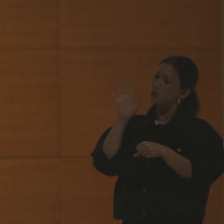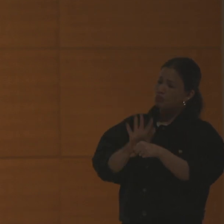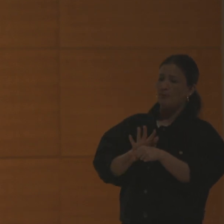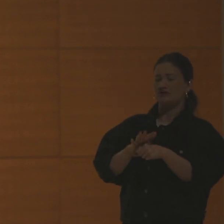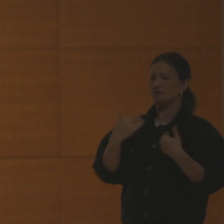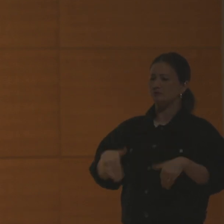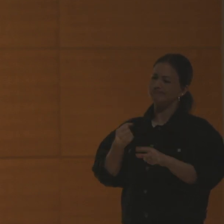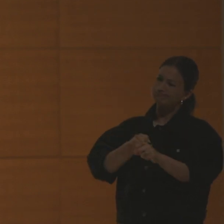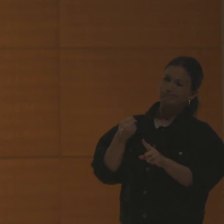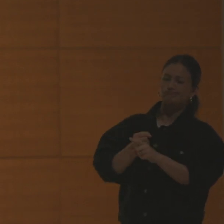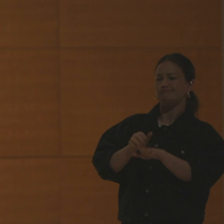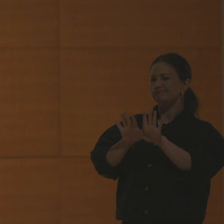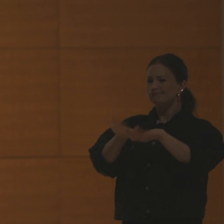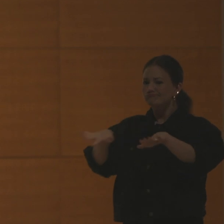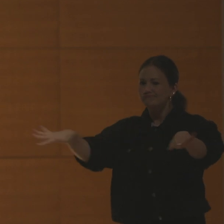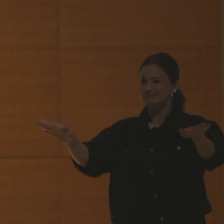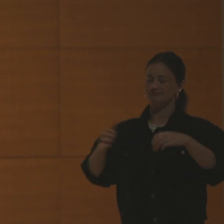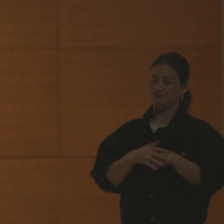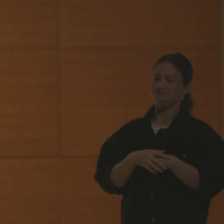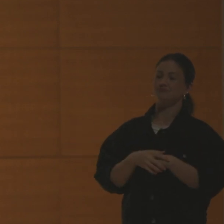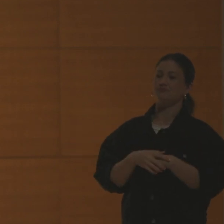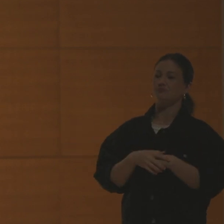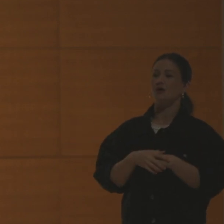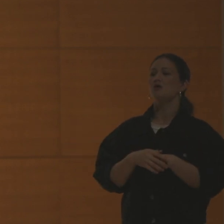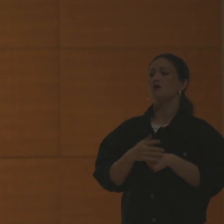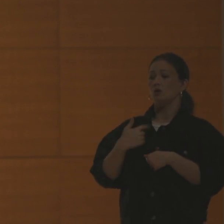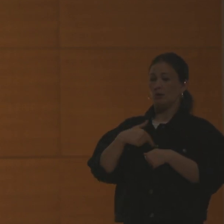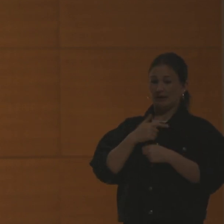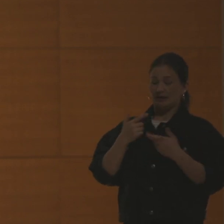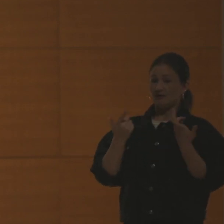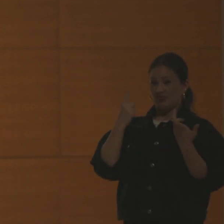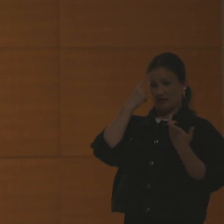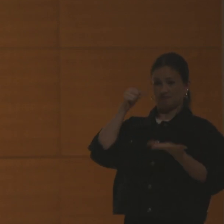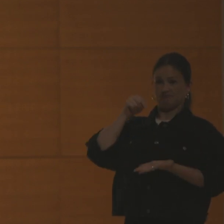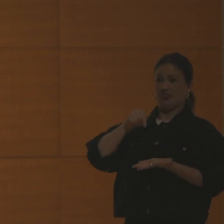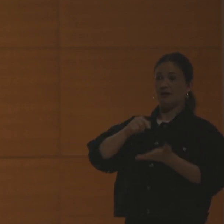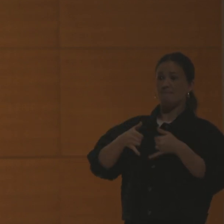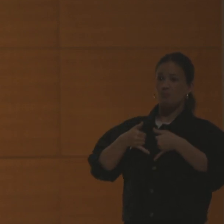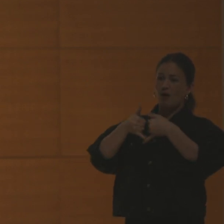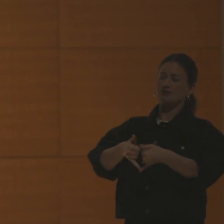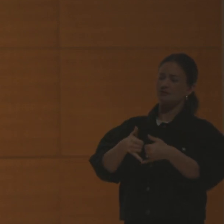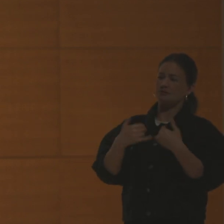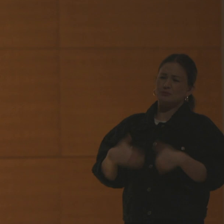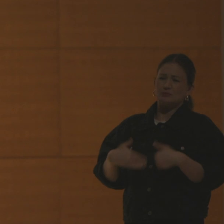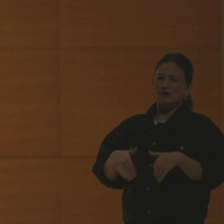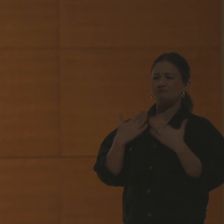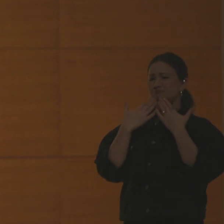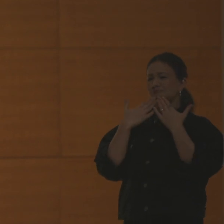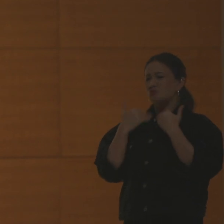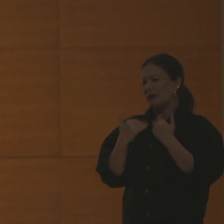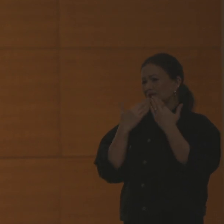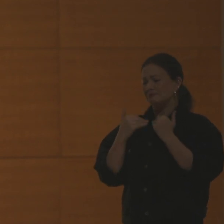lasting impression on the literary landscape. We see this prize as the firmest and sweetest